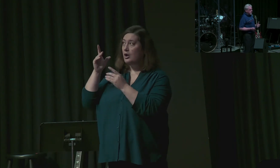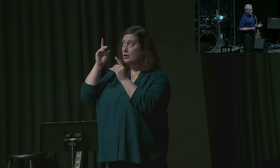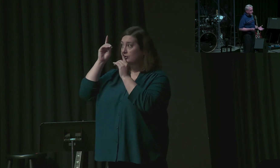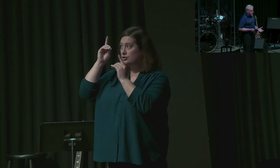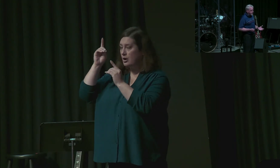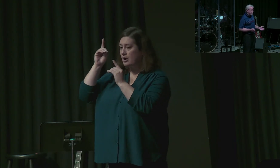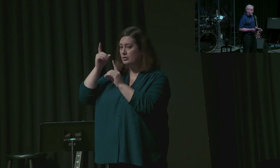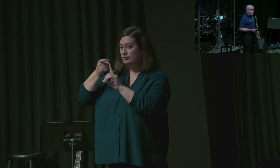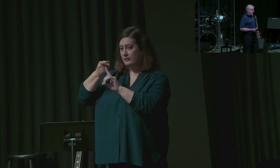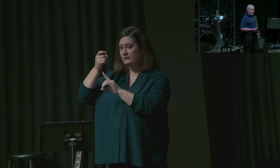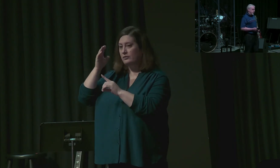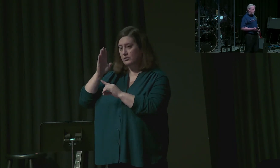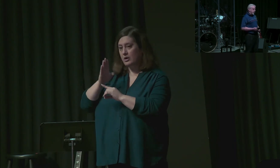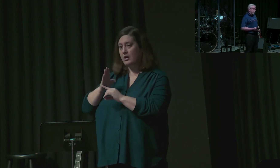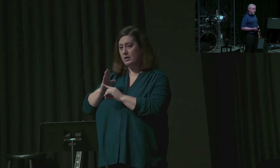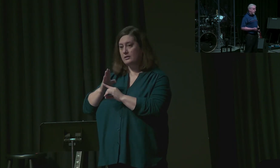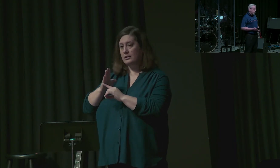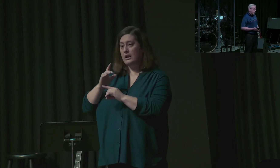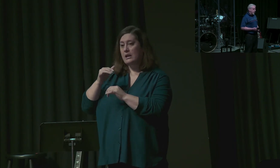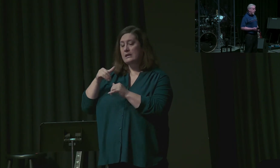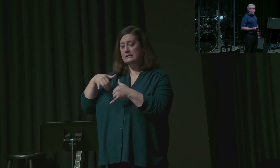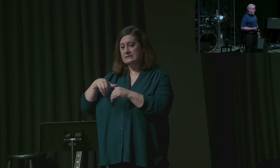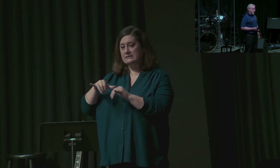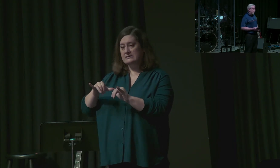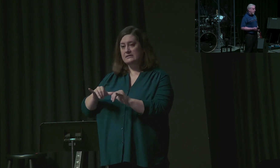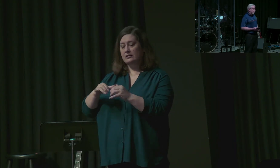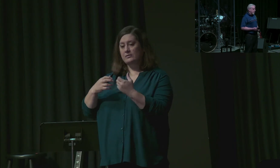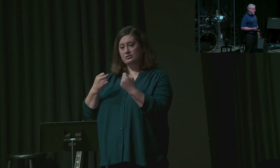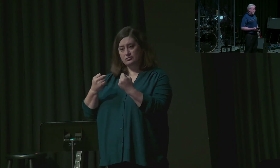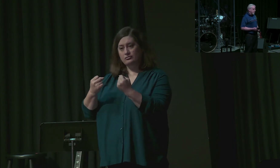true of personal maturity.